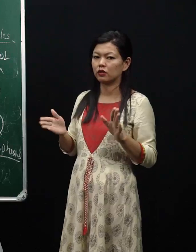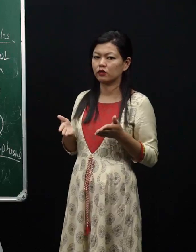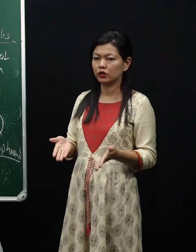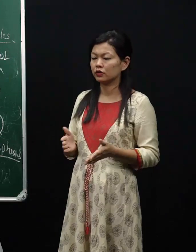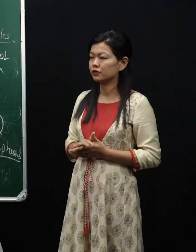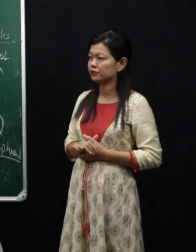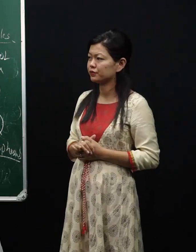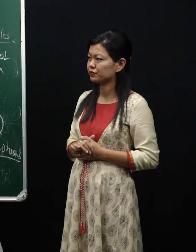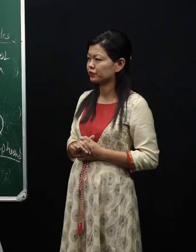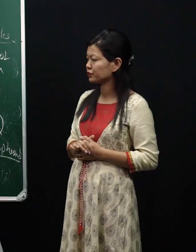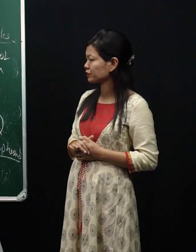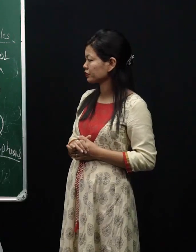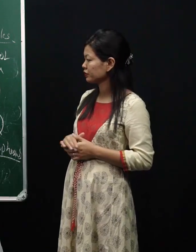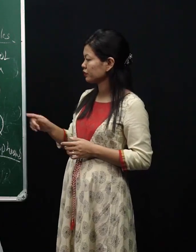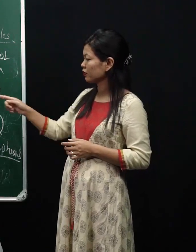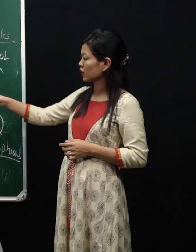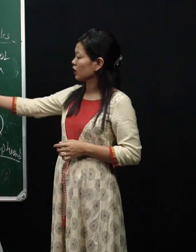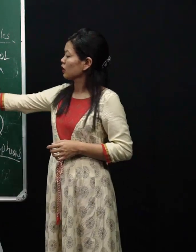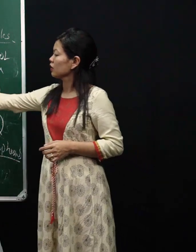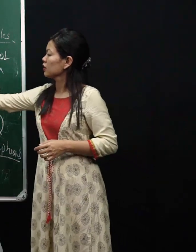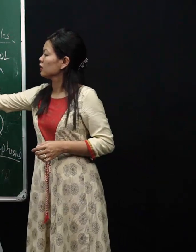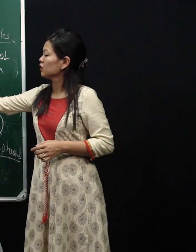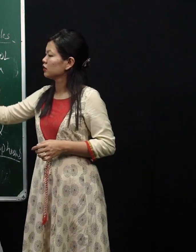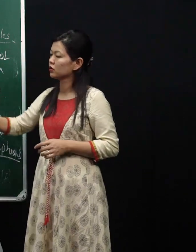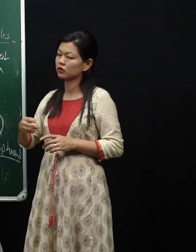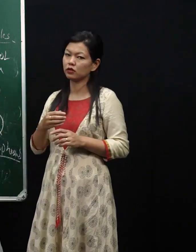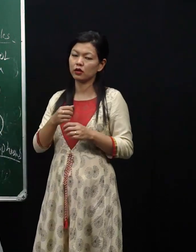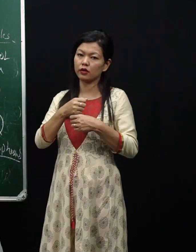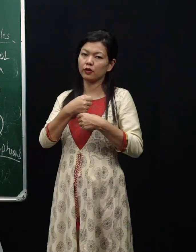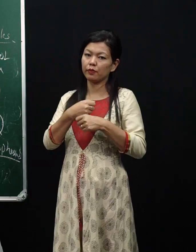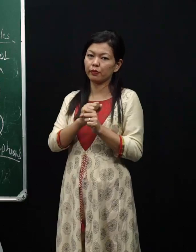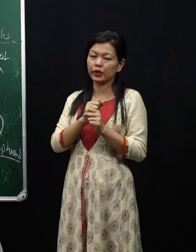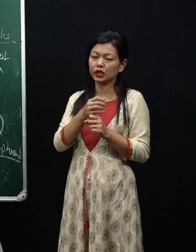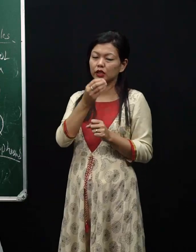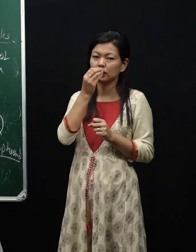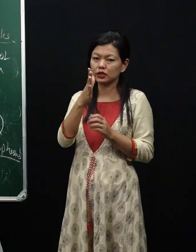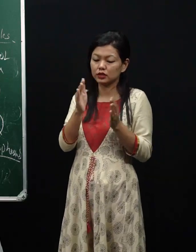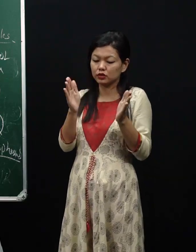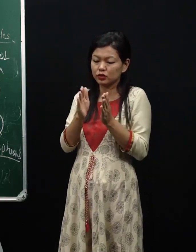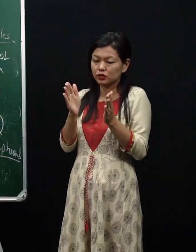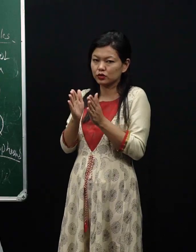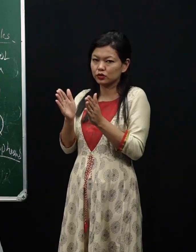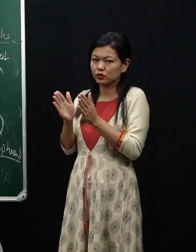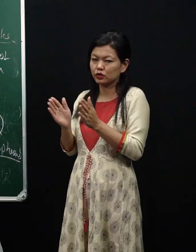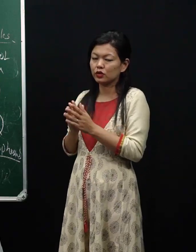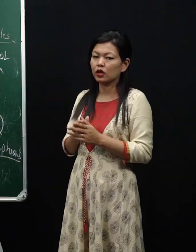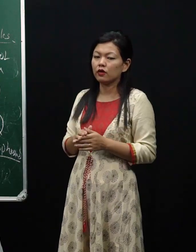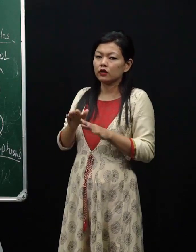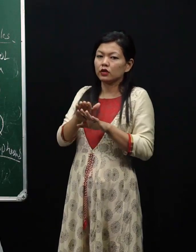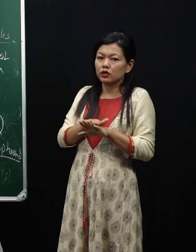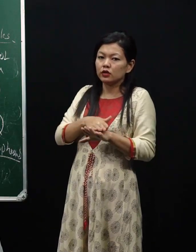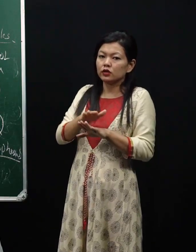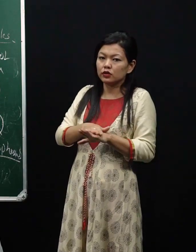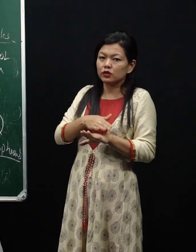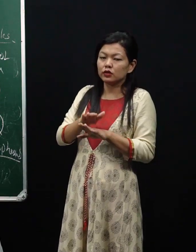then people started using this symbol. But with time, like more and more elements started like to